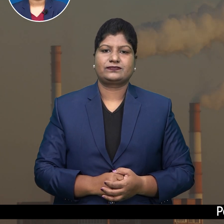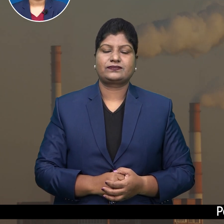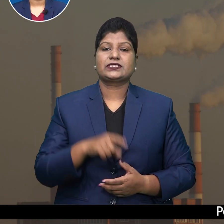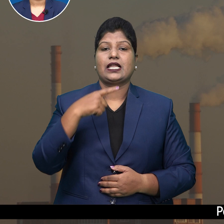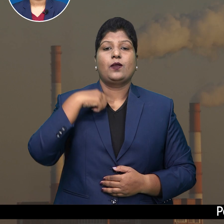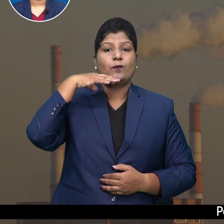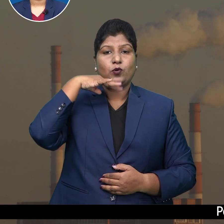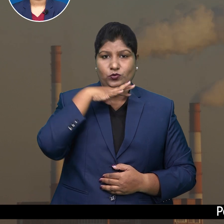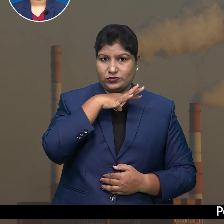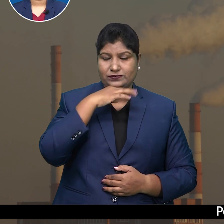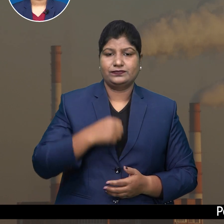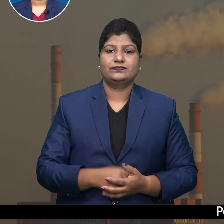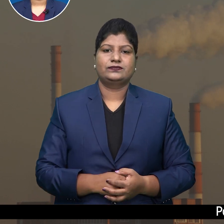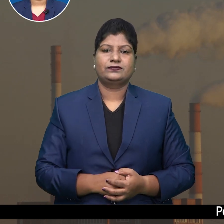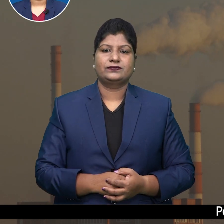pollution,